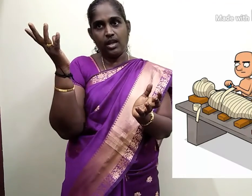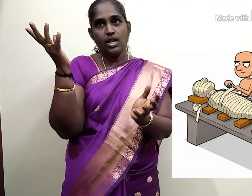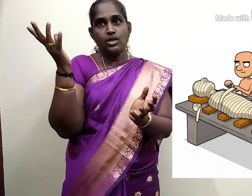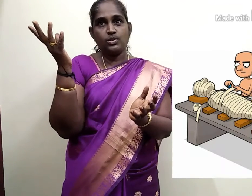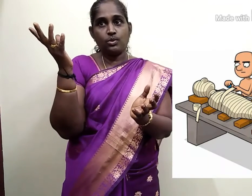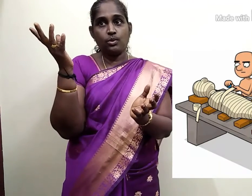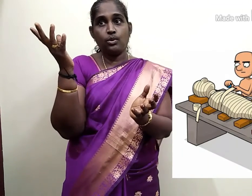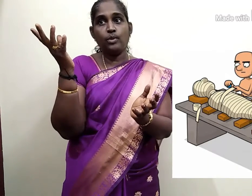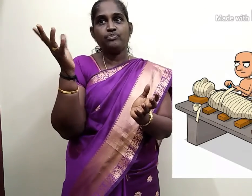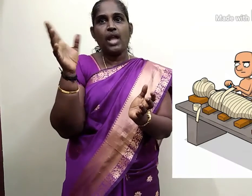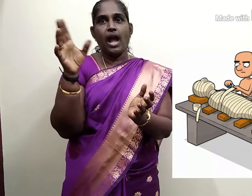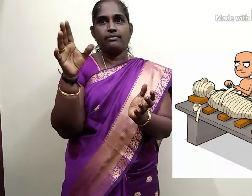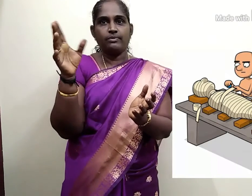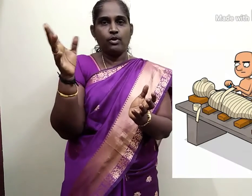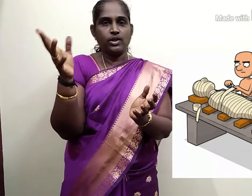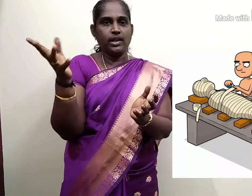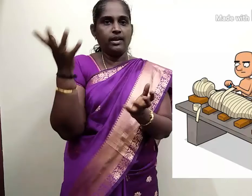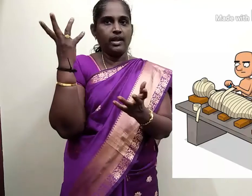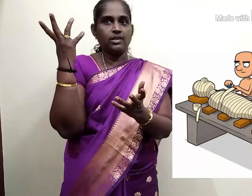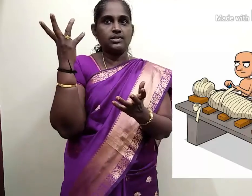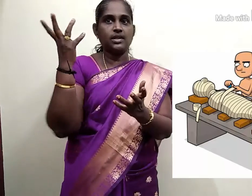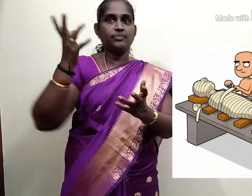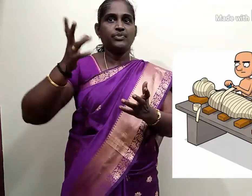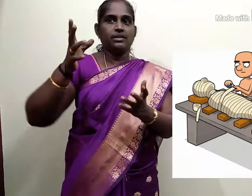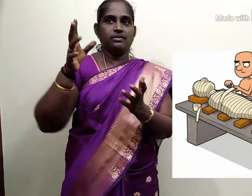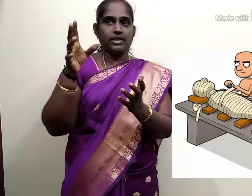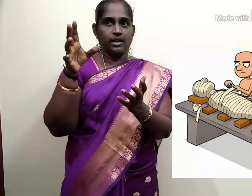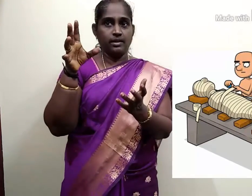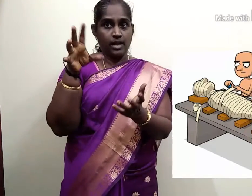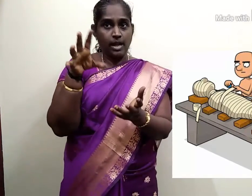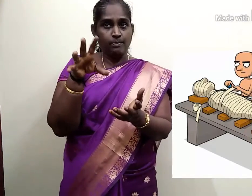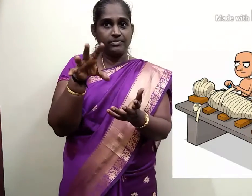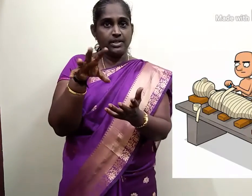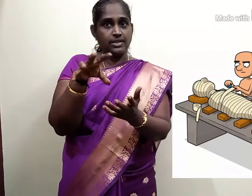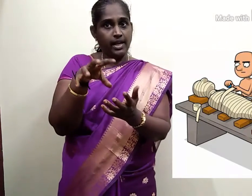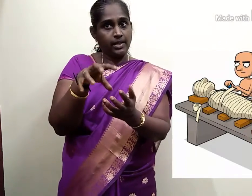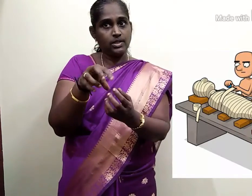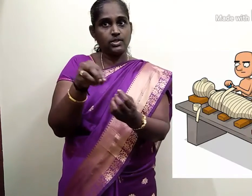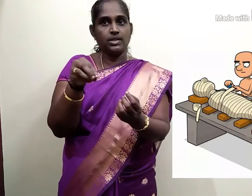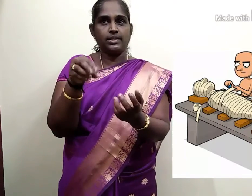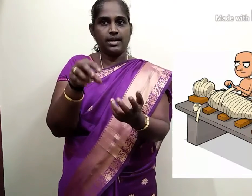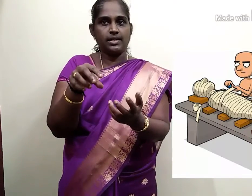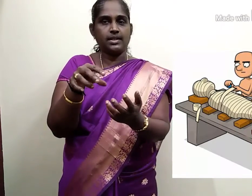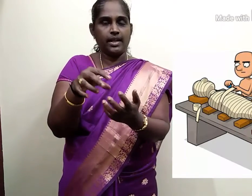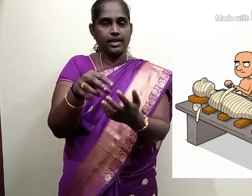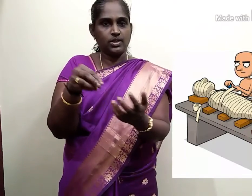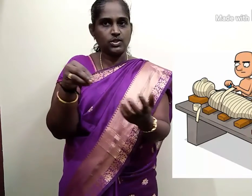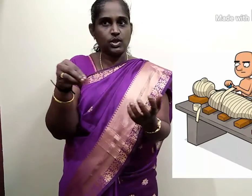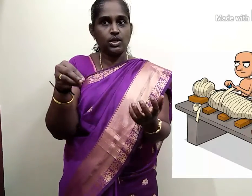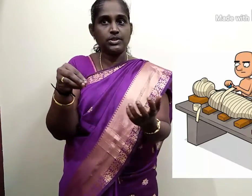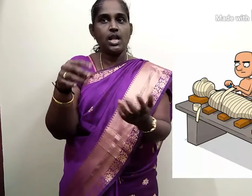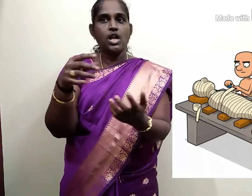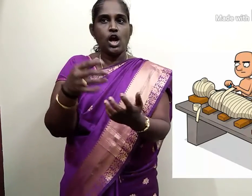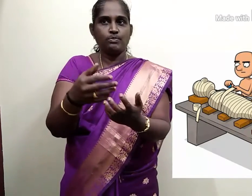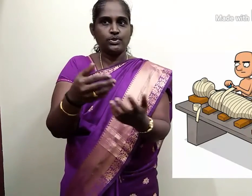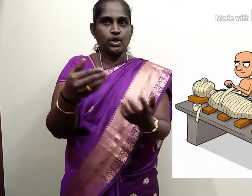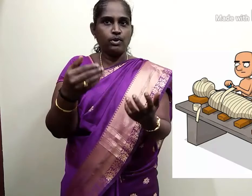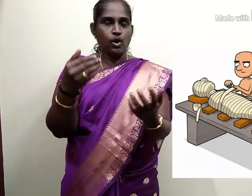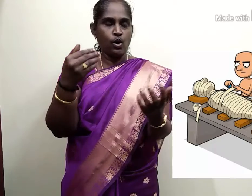Okay, so after 40 days, with the help of this natron salt, that is the natron salt, absorbed